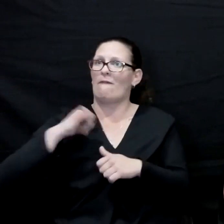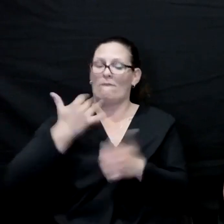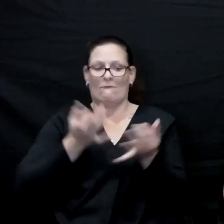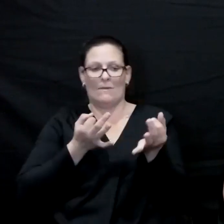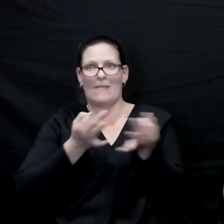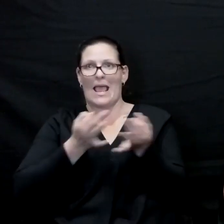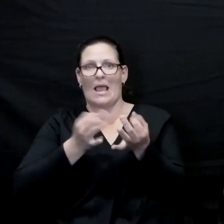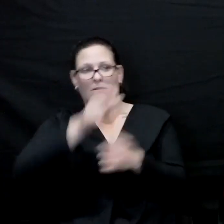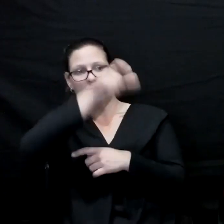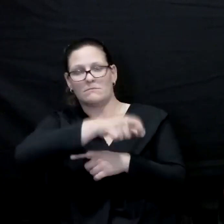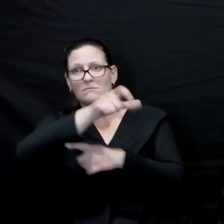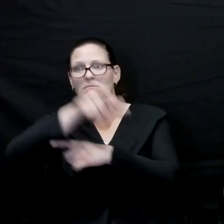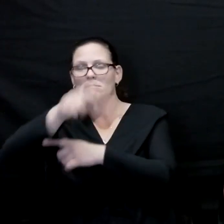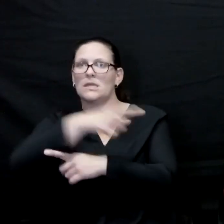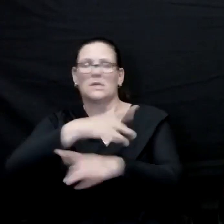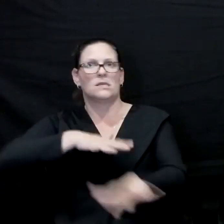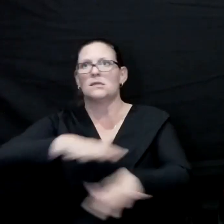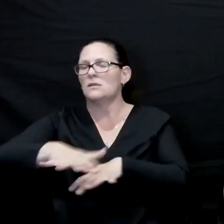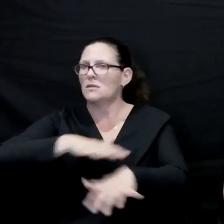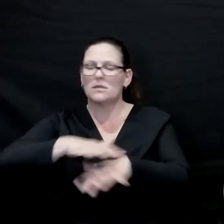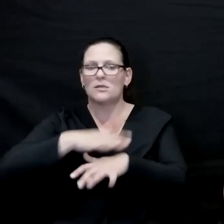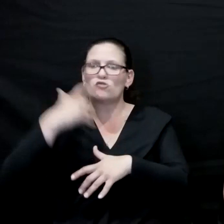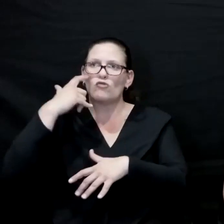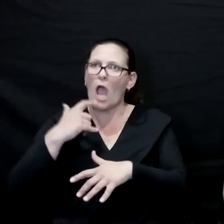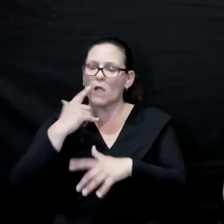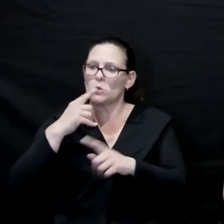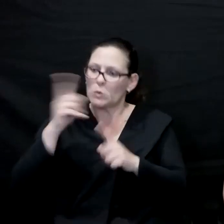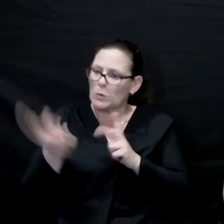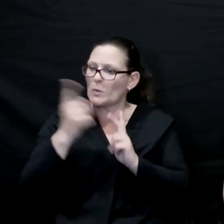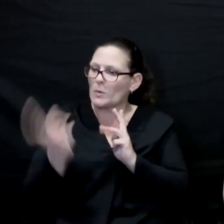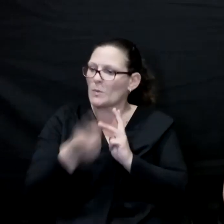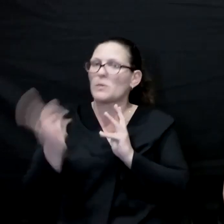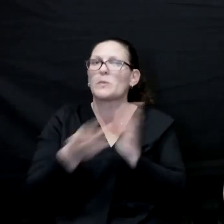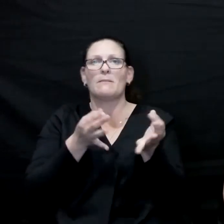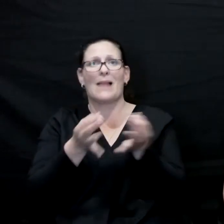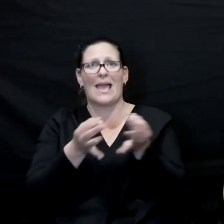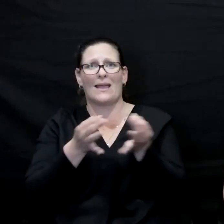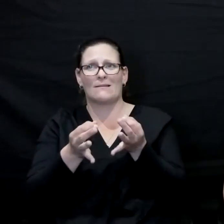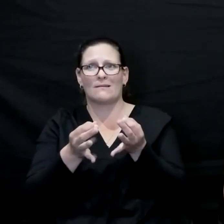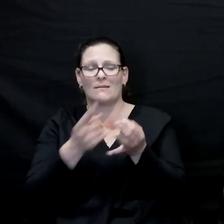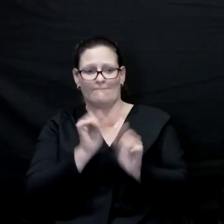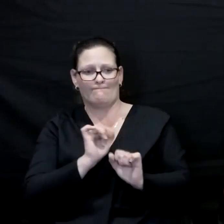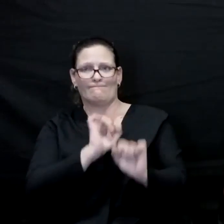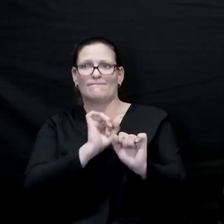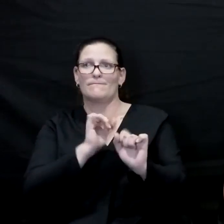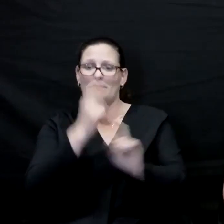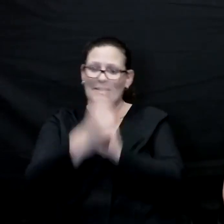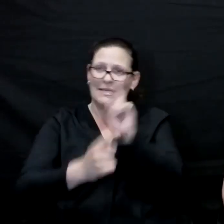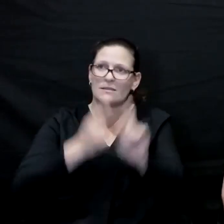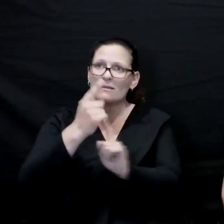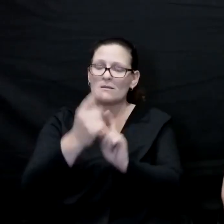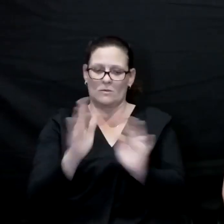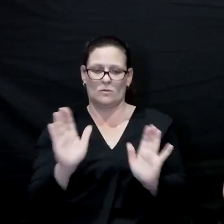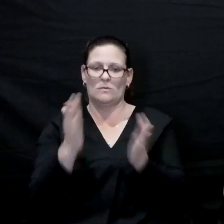get the plan out. And sometimes you can only have an hour and a half for that meeting. So things do